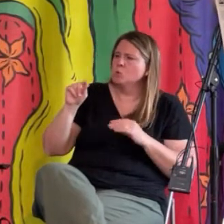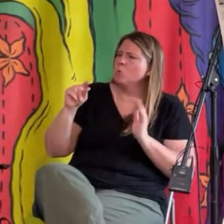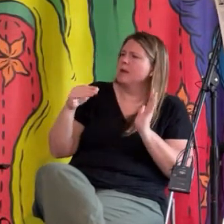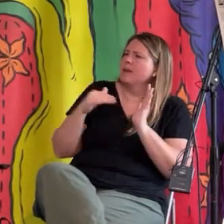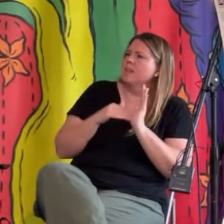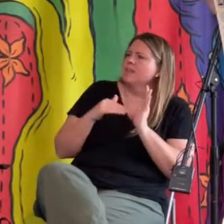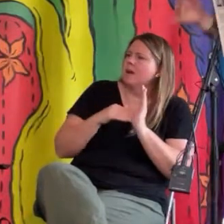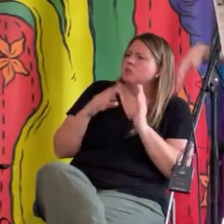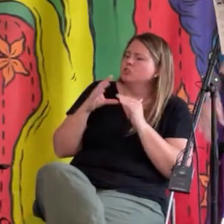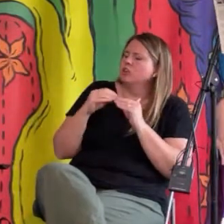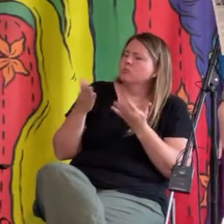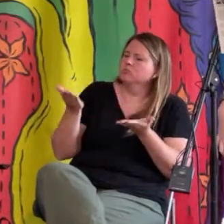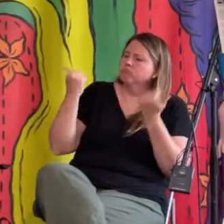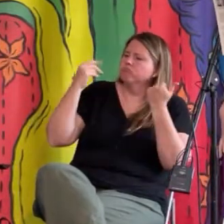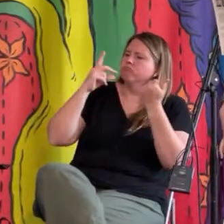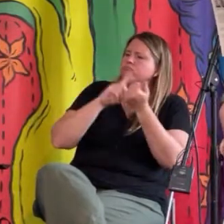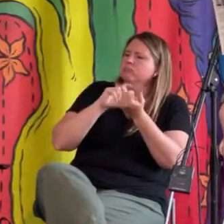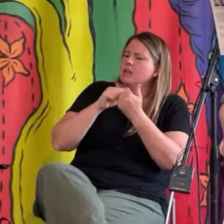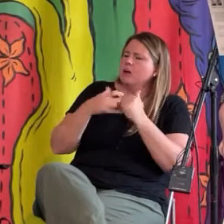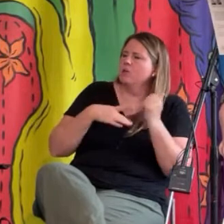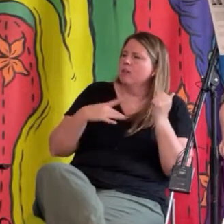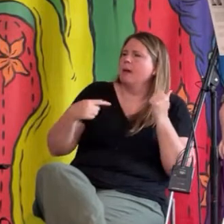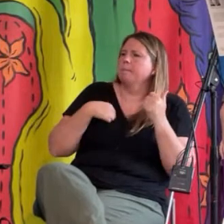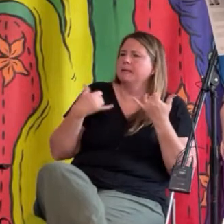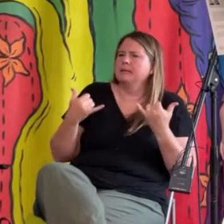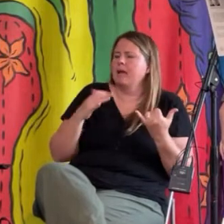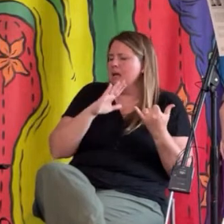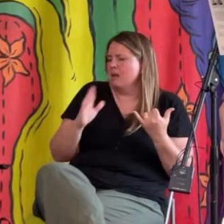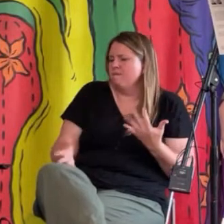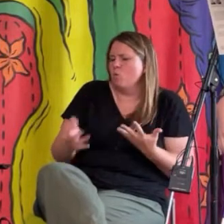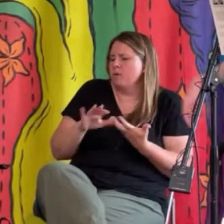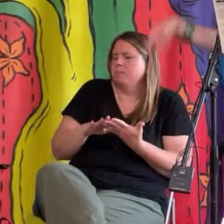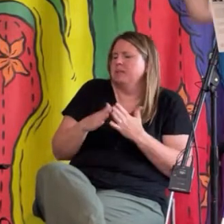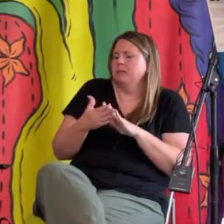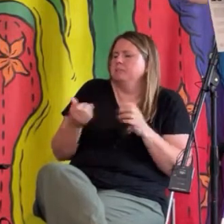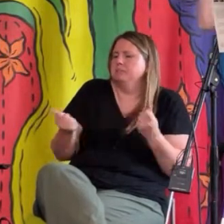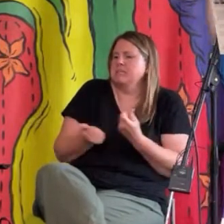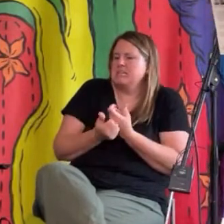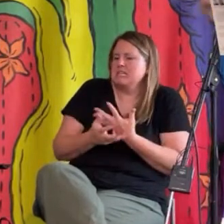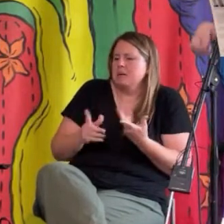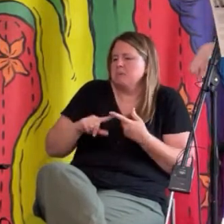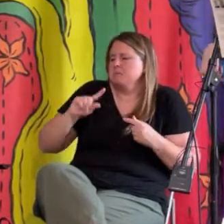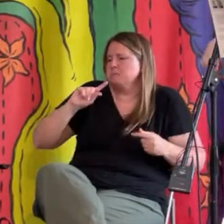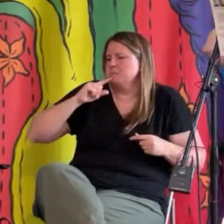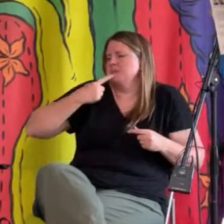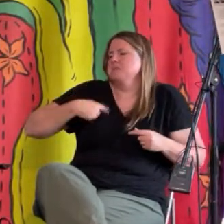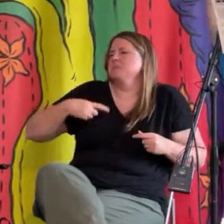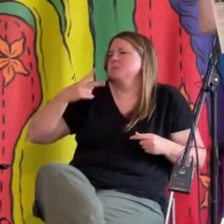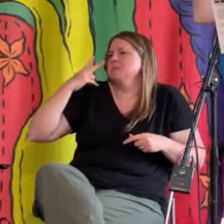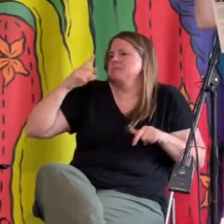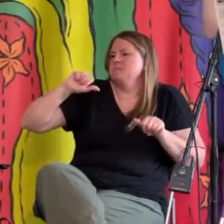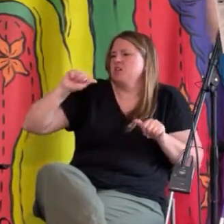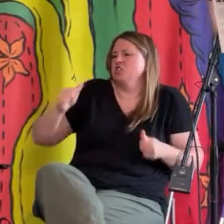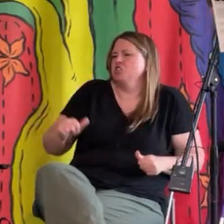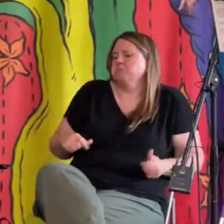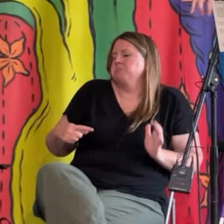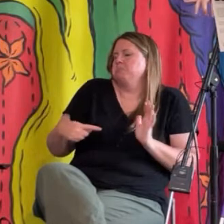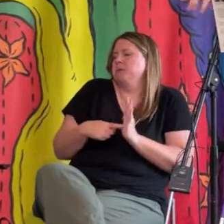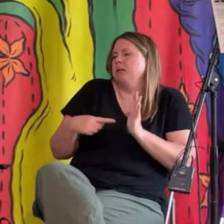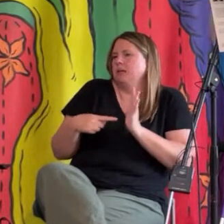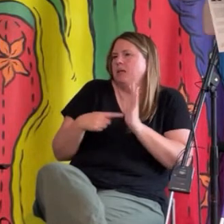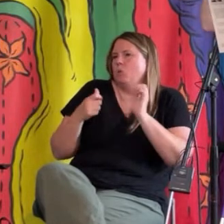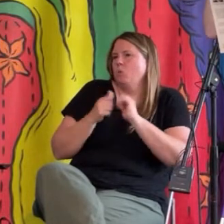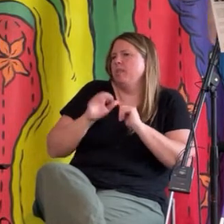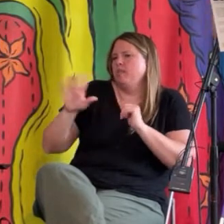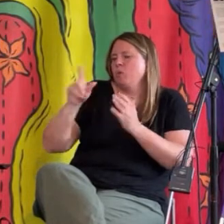how do you like me now? I never wanted to be anything but biddable. You see the outline of my shape? Fill it with your